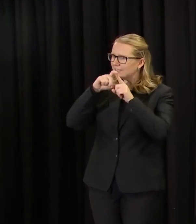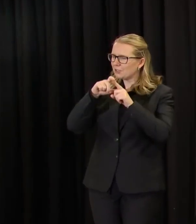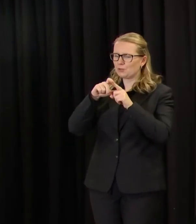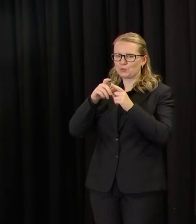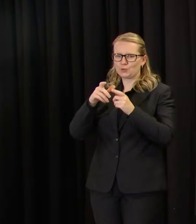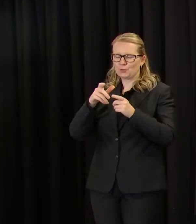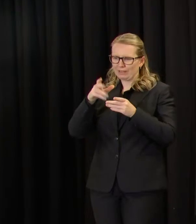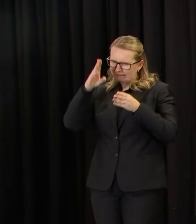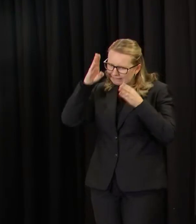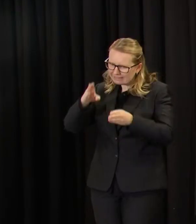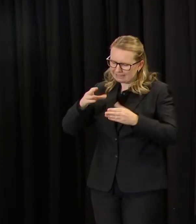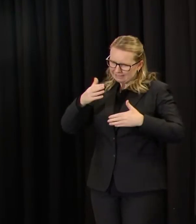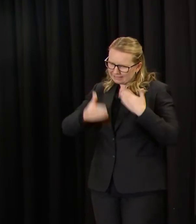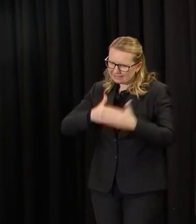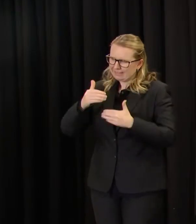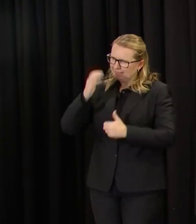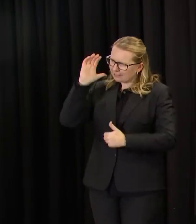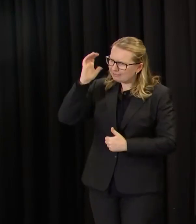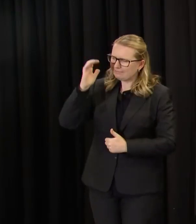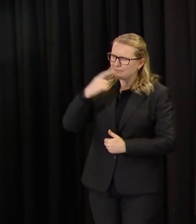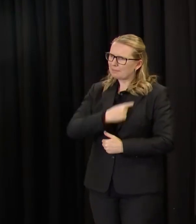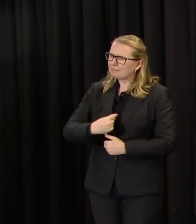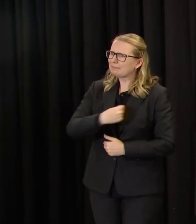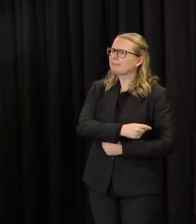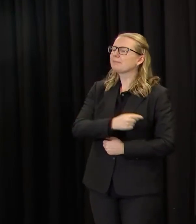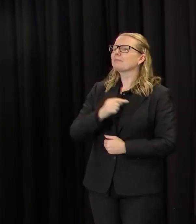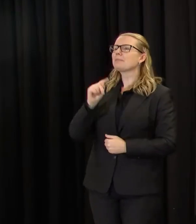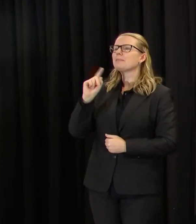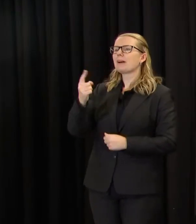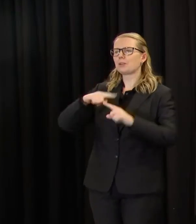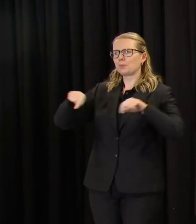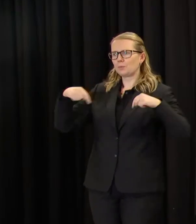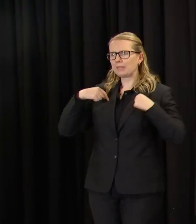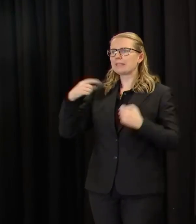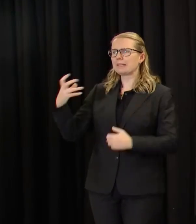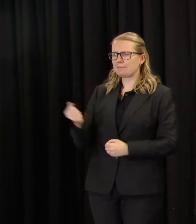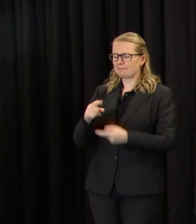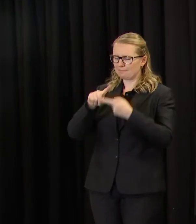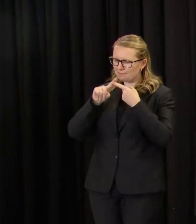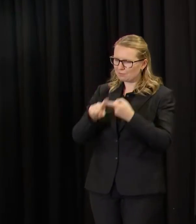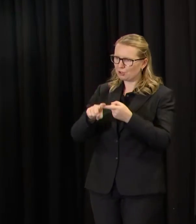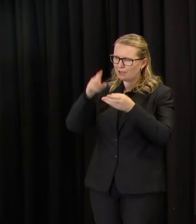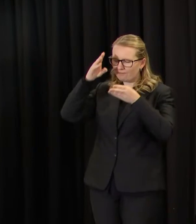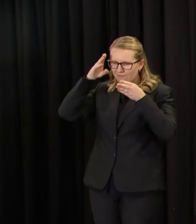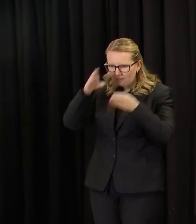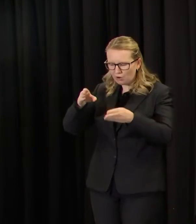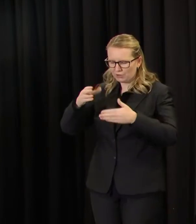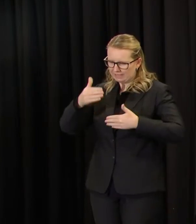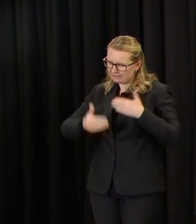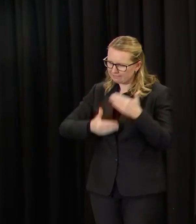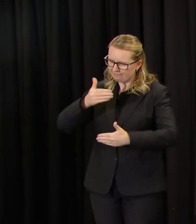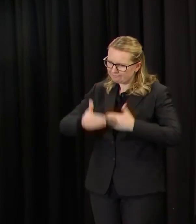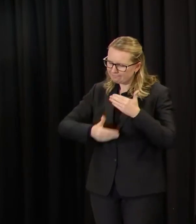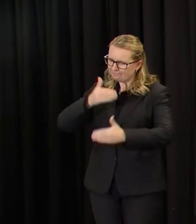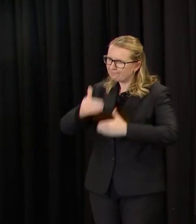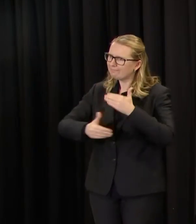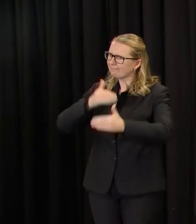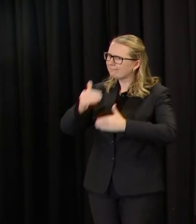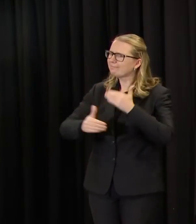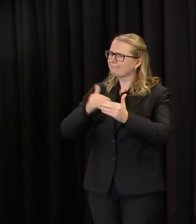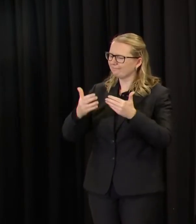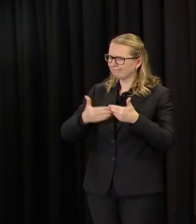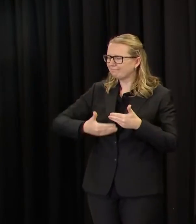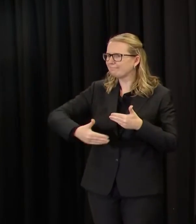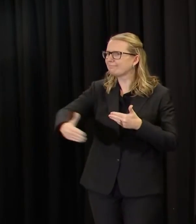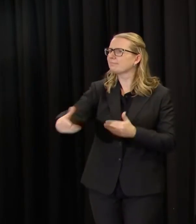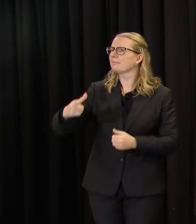But I just really want to say that it is so important that we remain focused at this period of time. Focused on